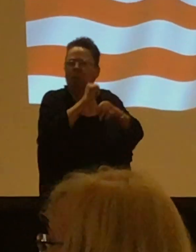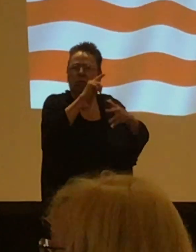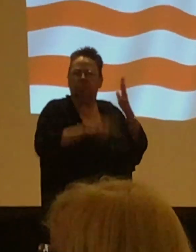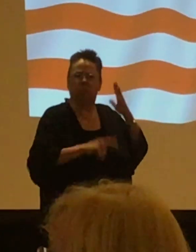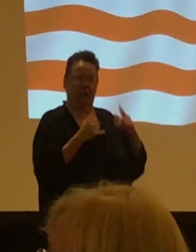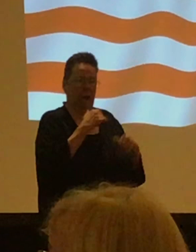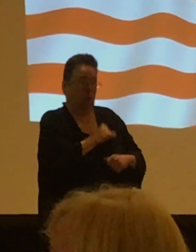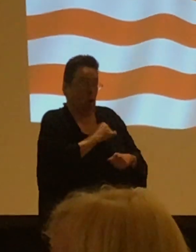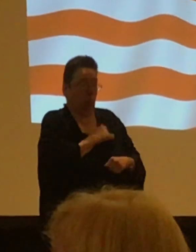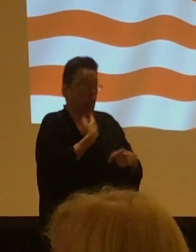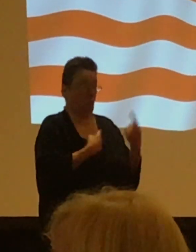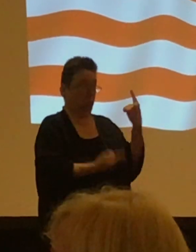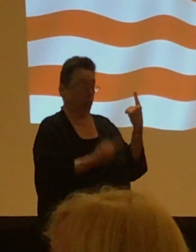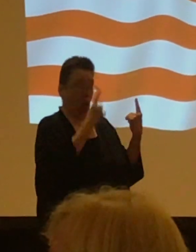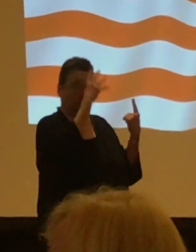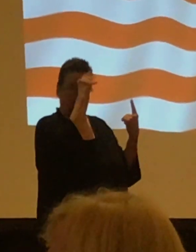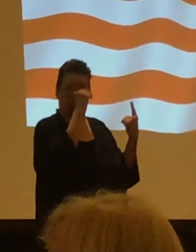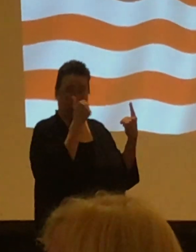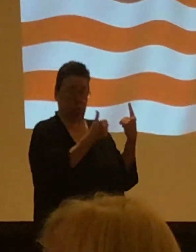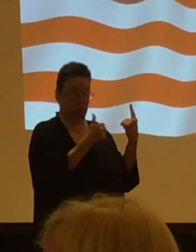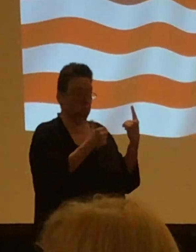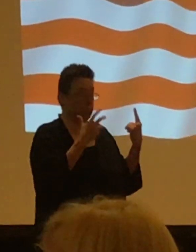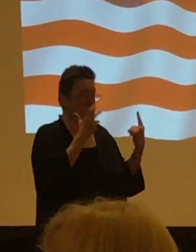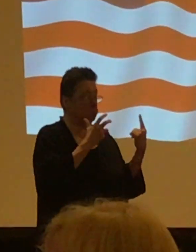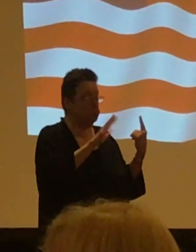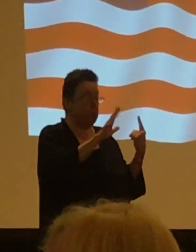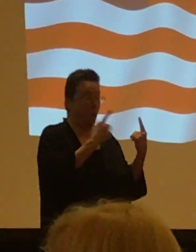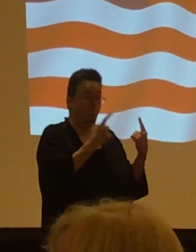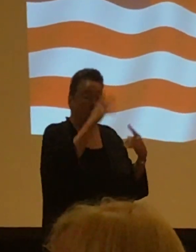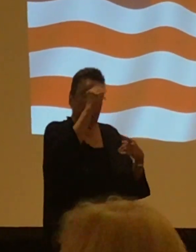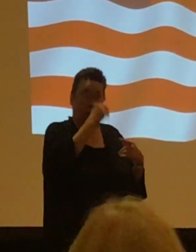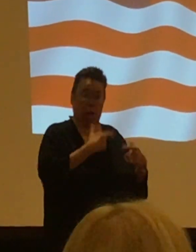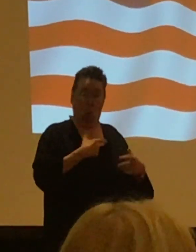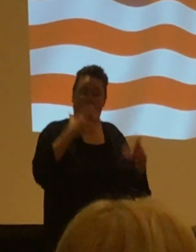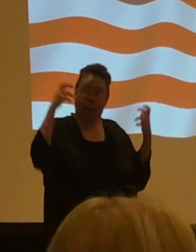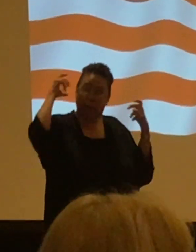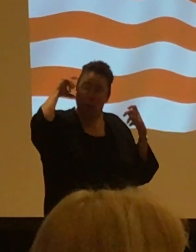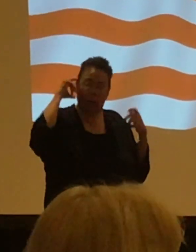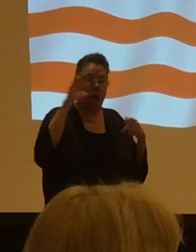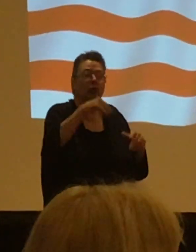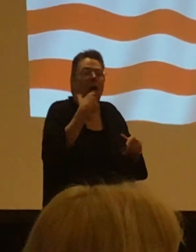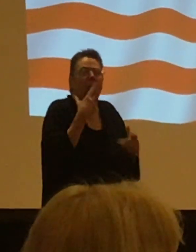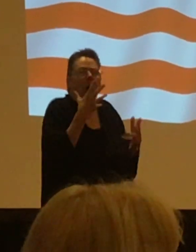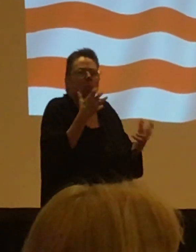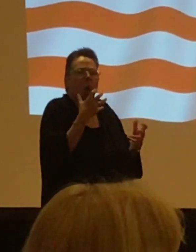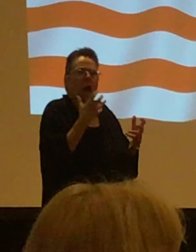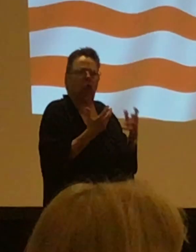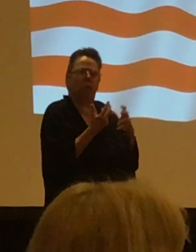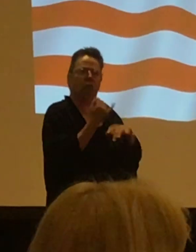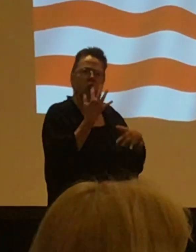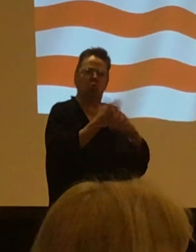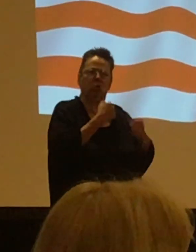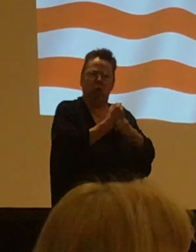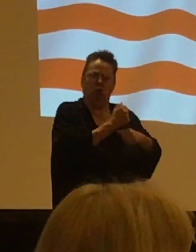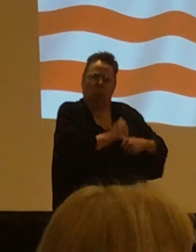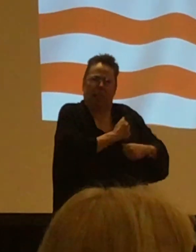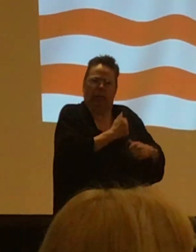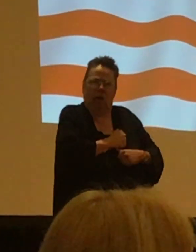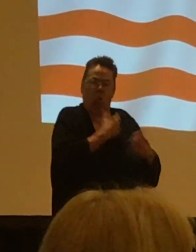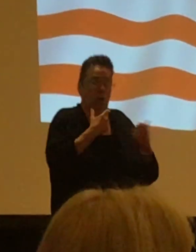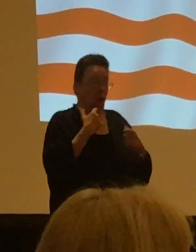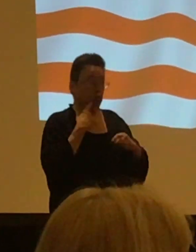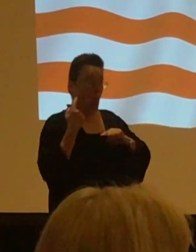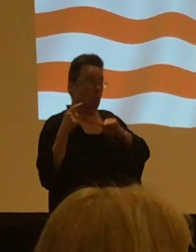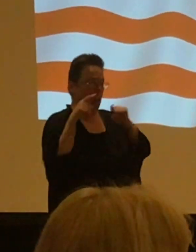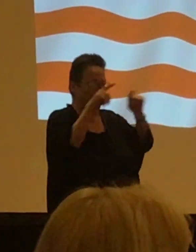and there was just one man in particular. He wanted hearing aids. He said, well, I want to put a few years in the military. We went